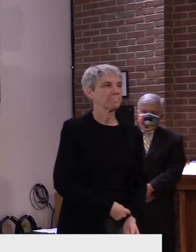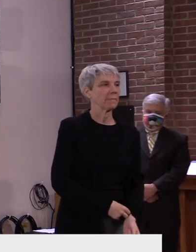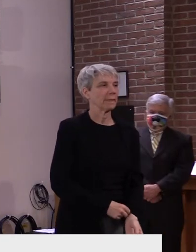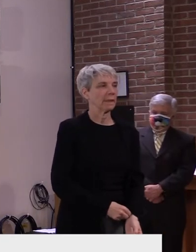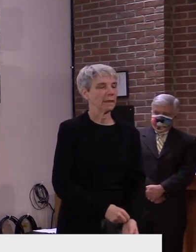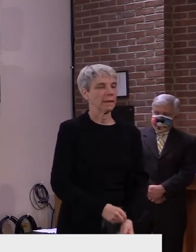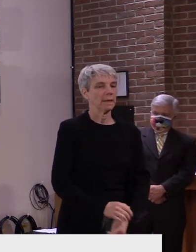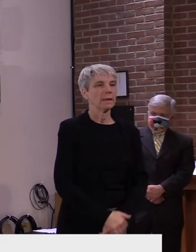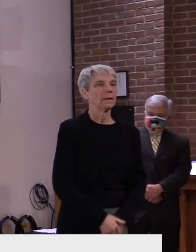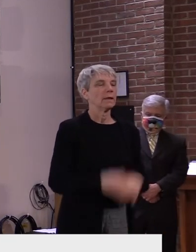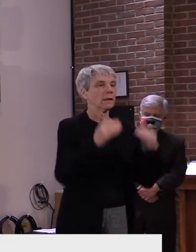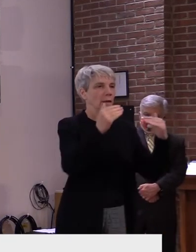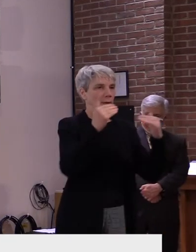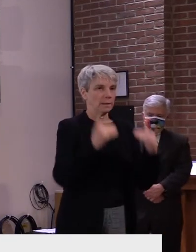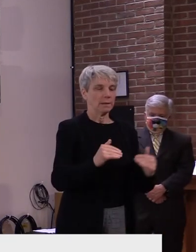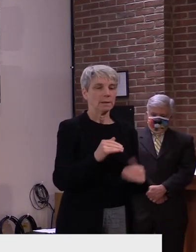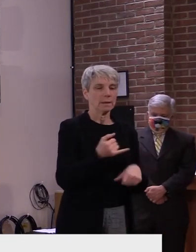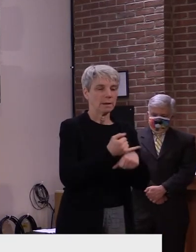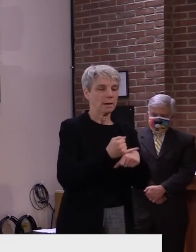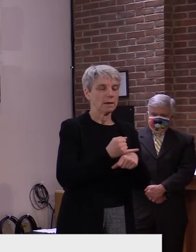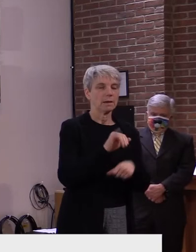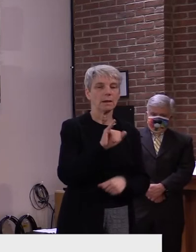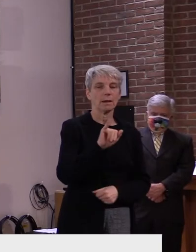Mike Donahue, the Islander.